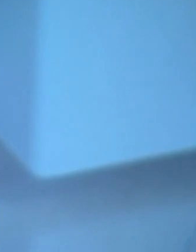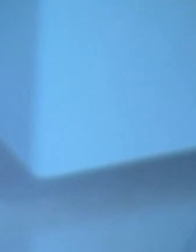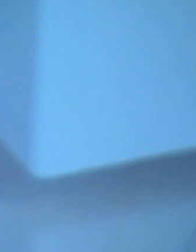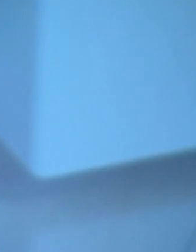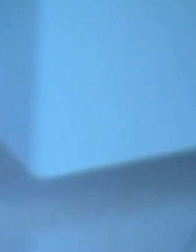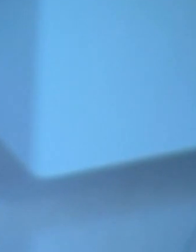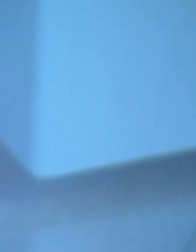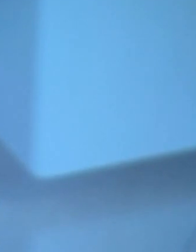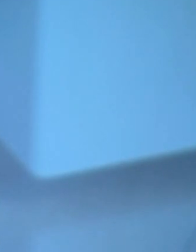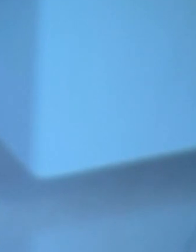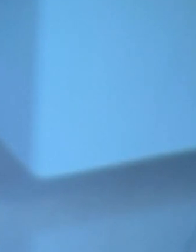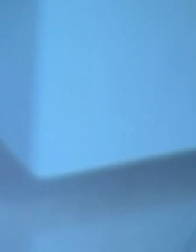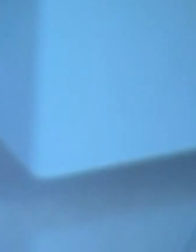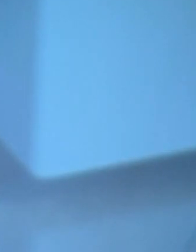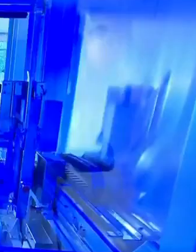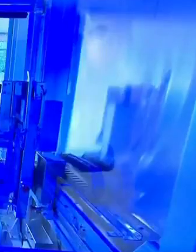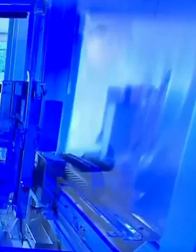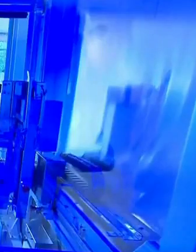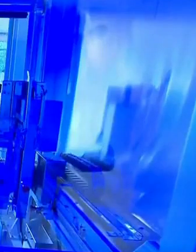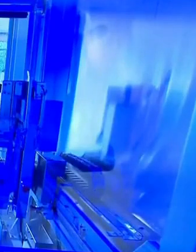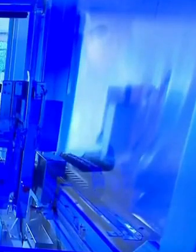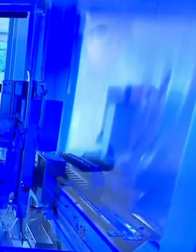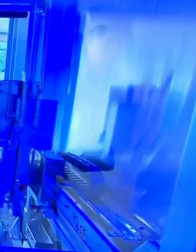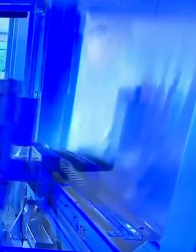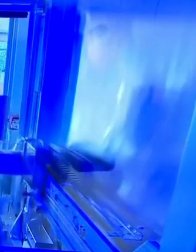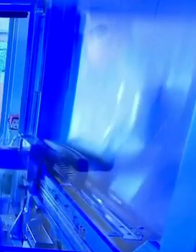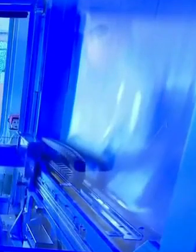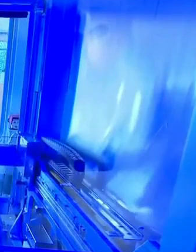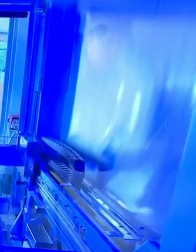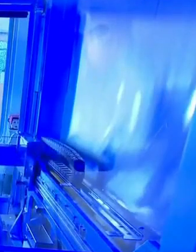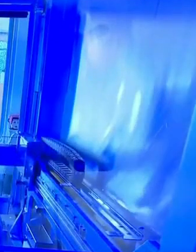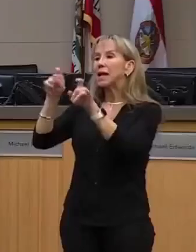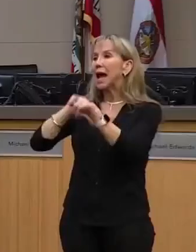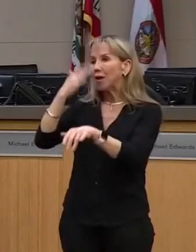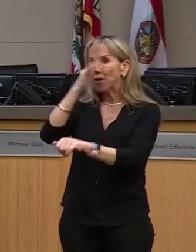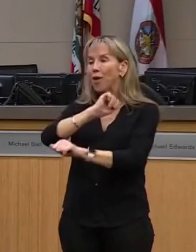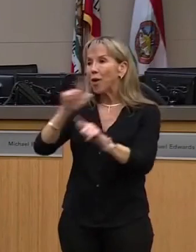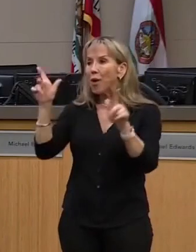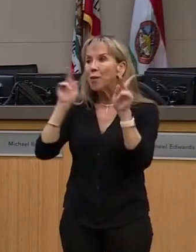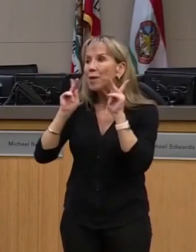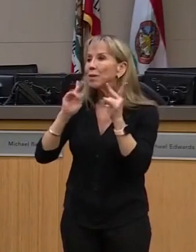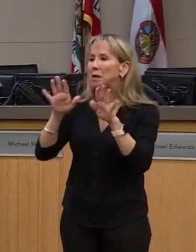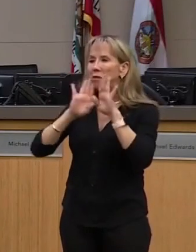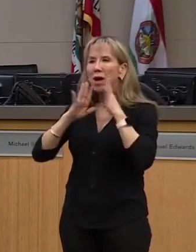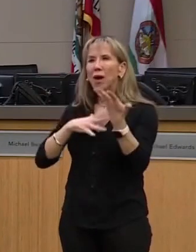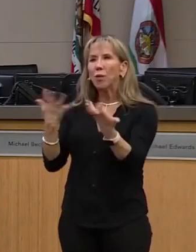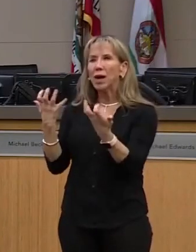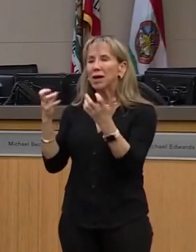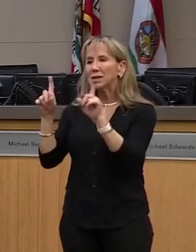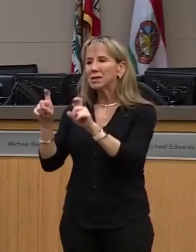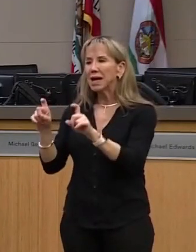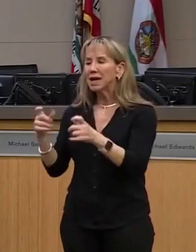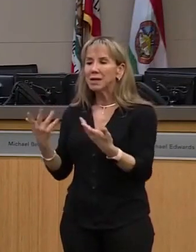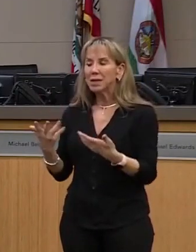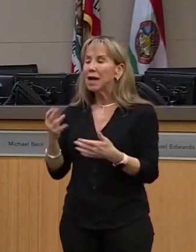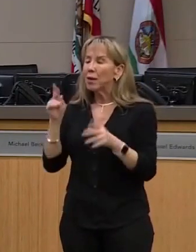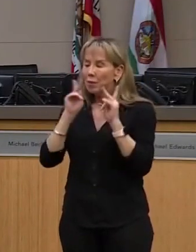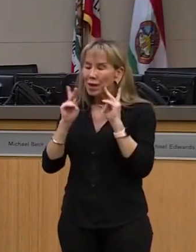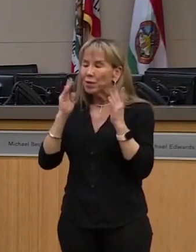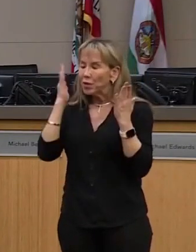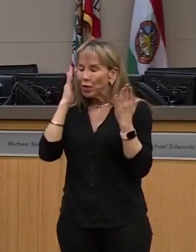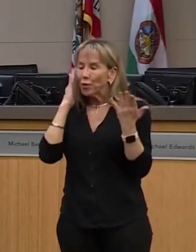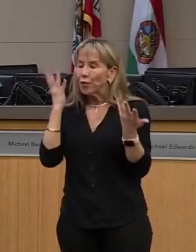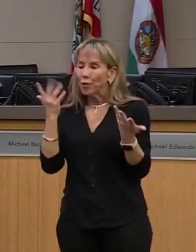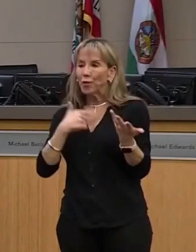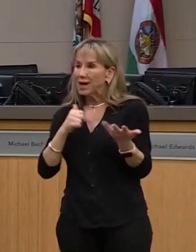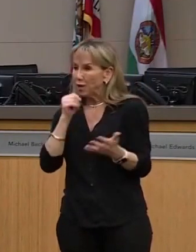A situation local officials don't predict will get better anytime soon. Everyone is frustrated that we don't have all the tests that